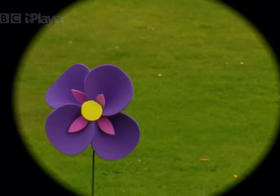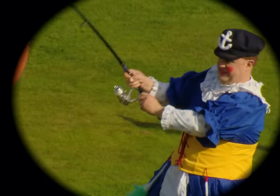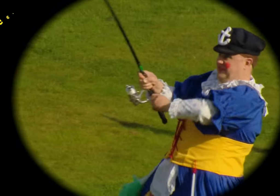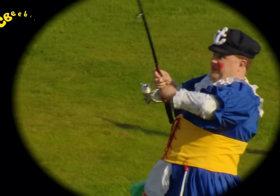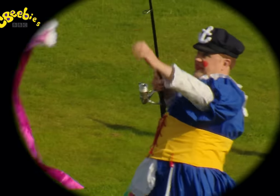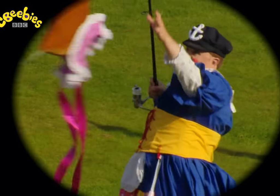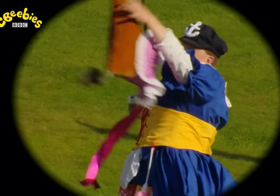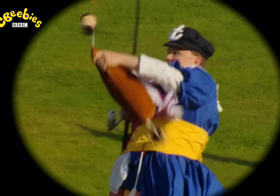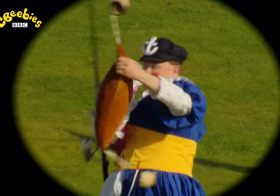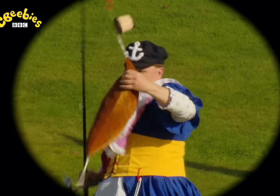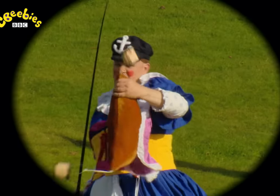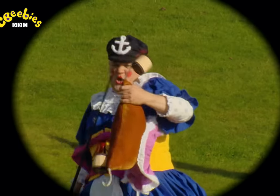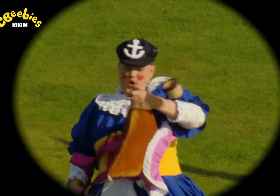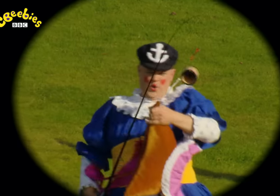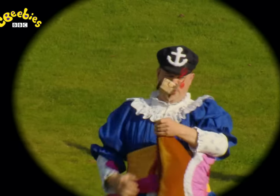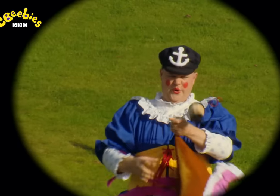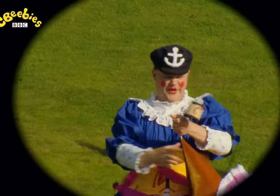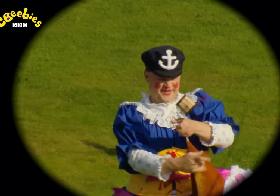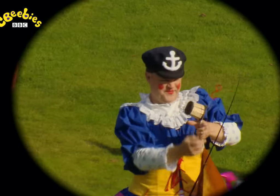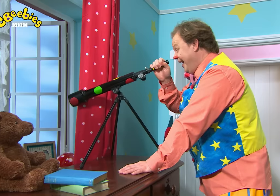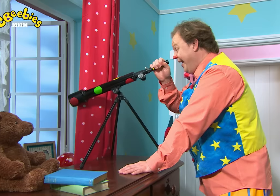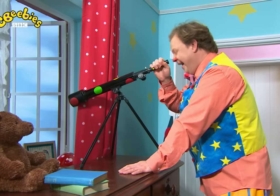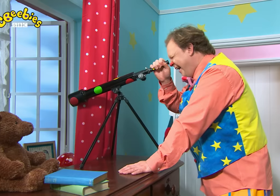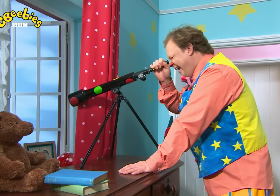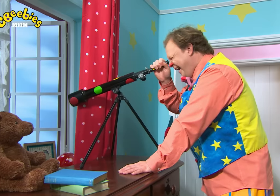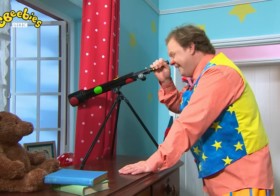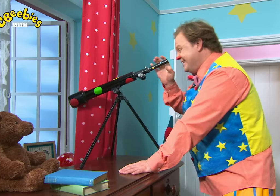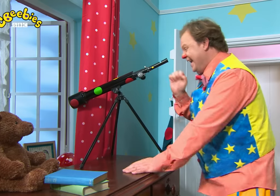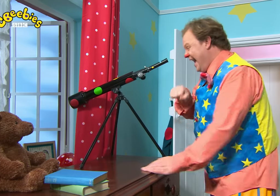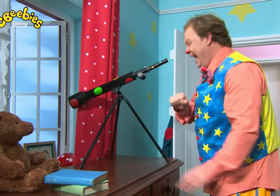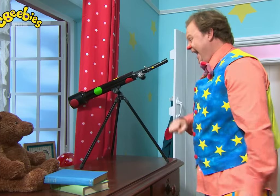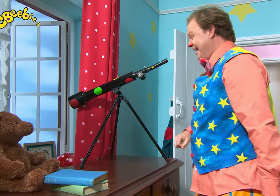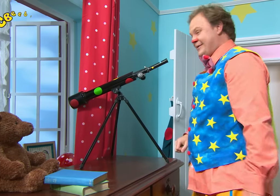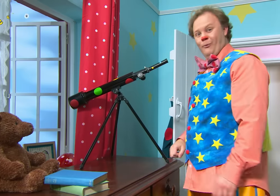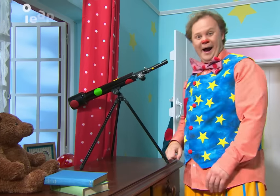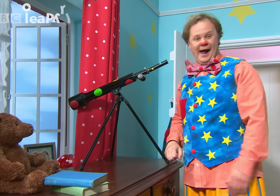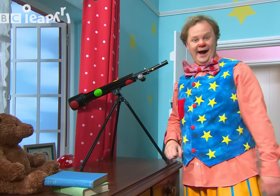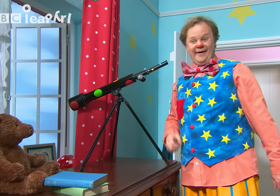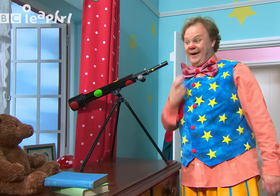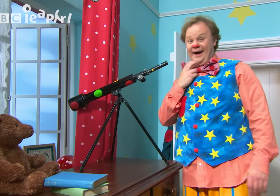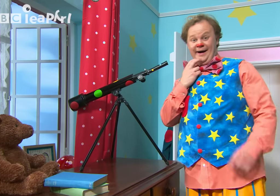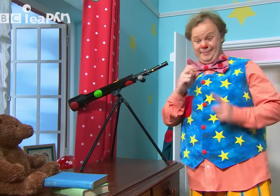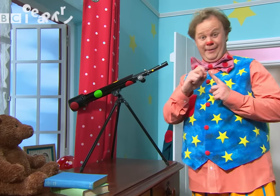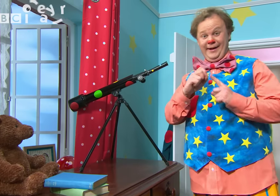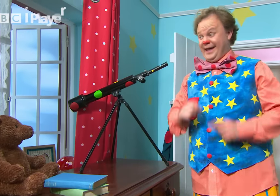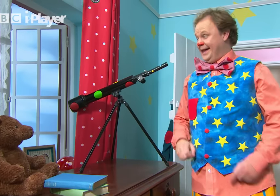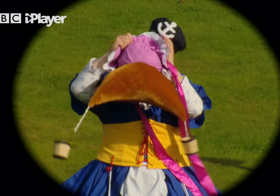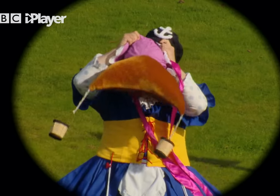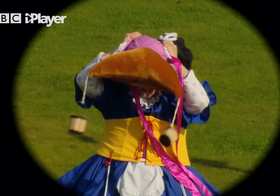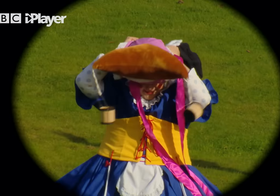Aunt Polly got her hat with a fishing rod. Oh, yes! Well, Aunt Polly is really